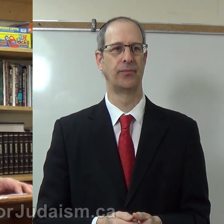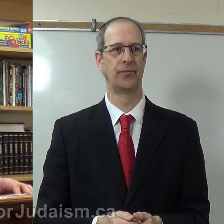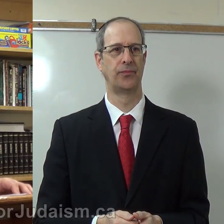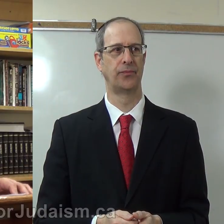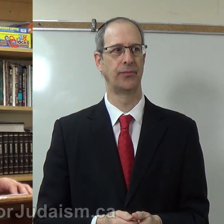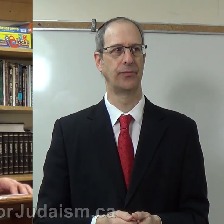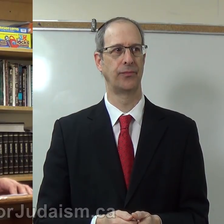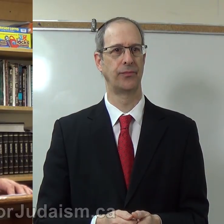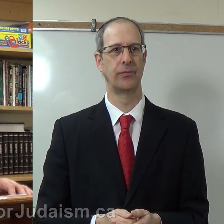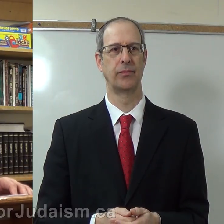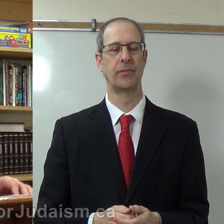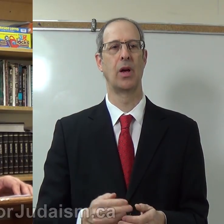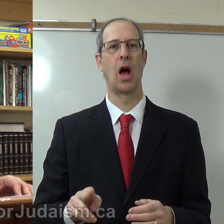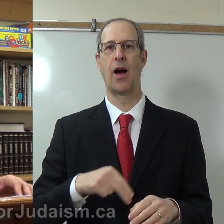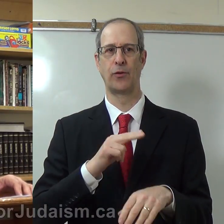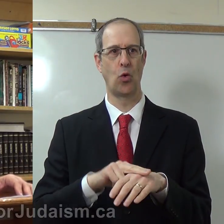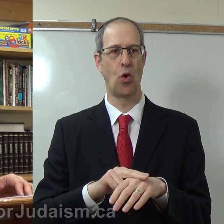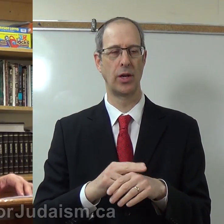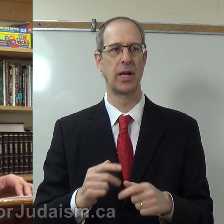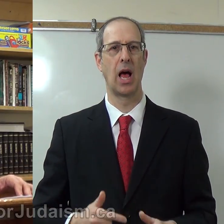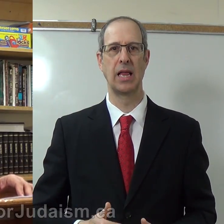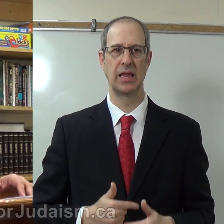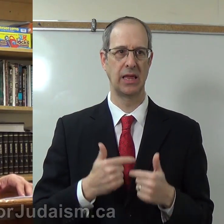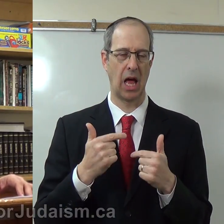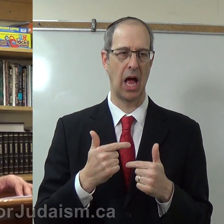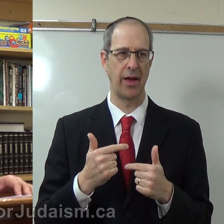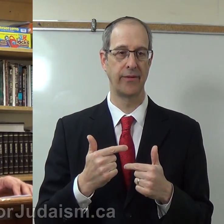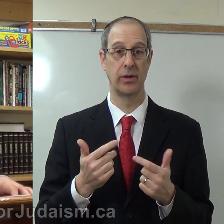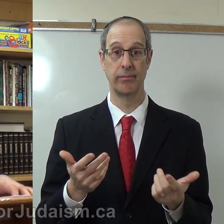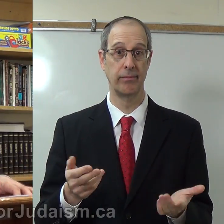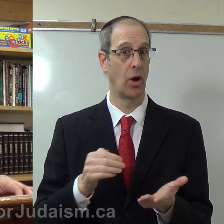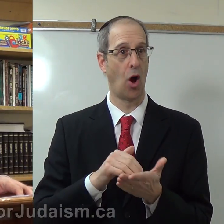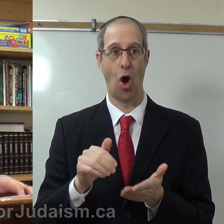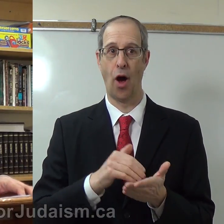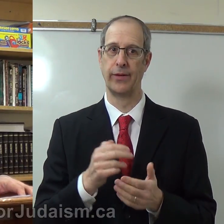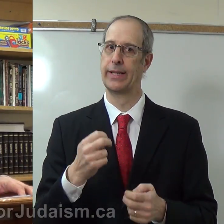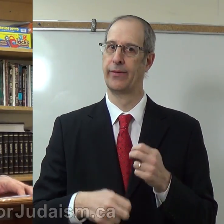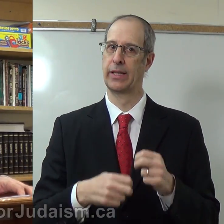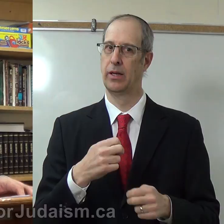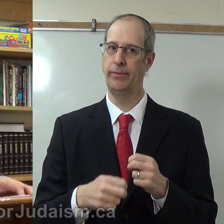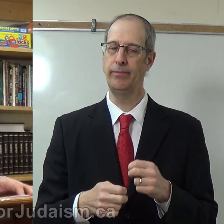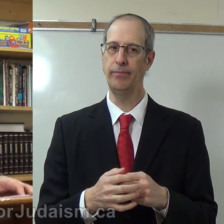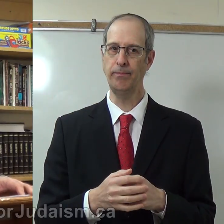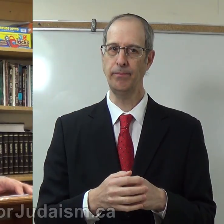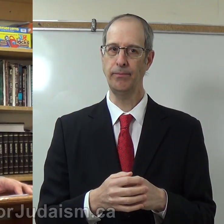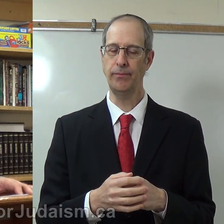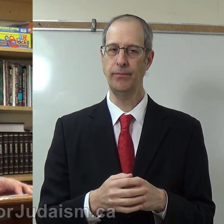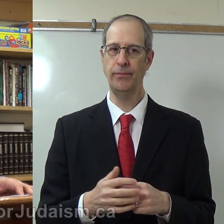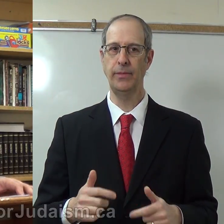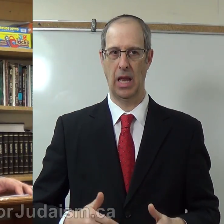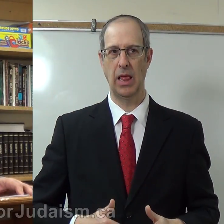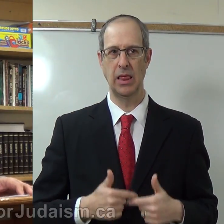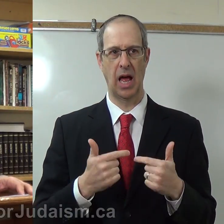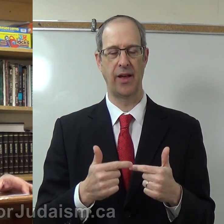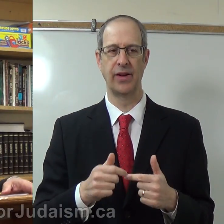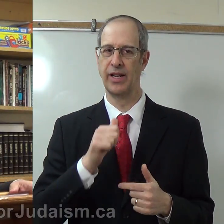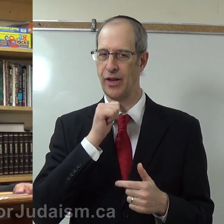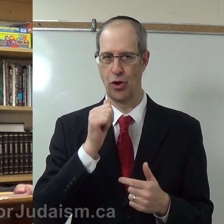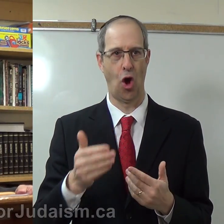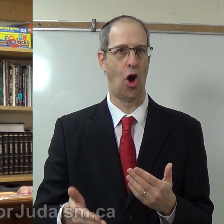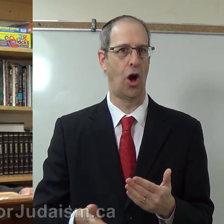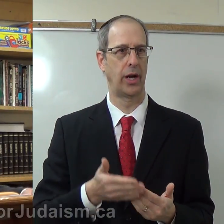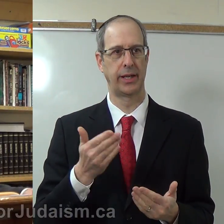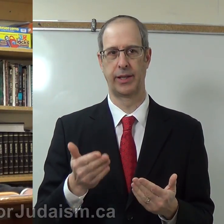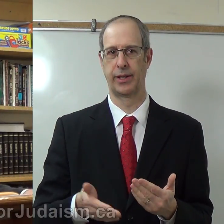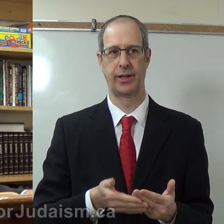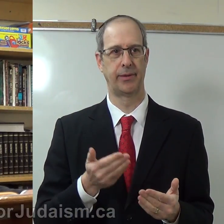Of course, life is often very difficult. life is often not so easy.